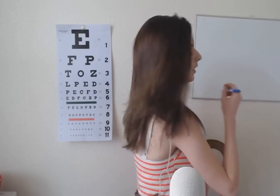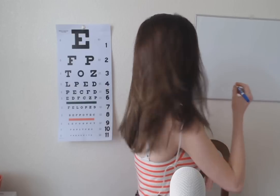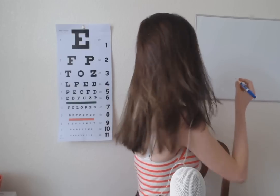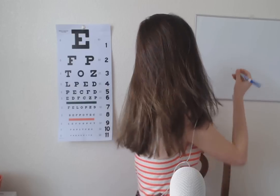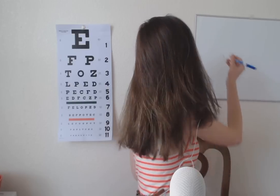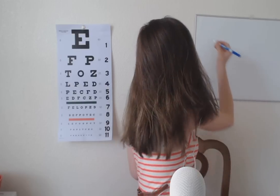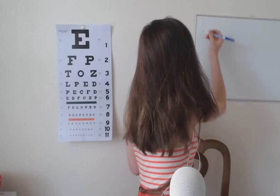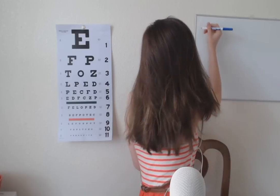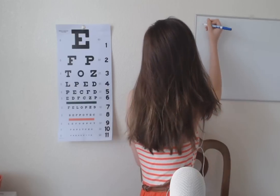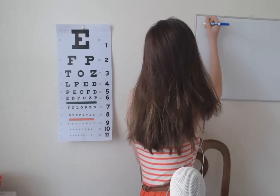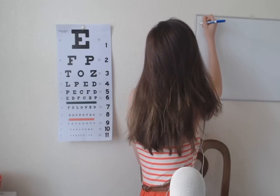down for you.